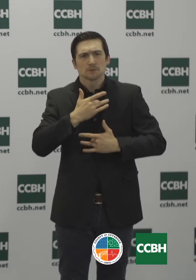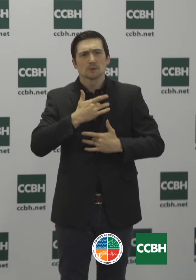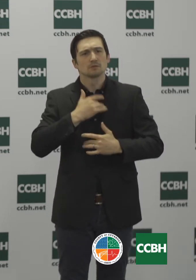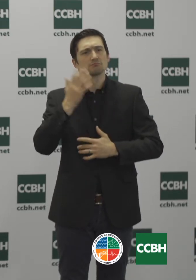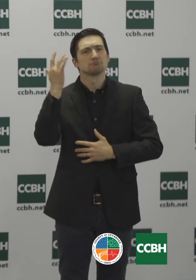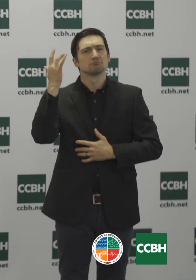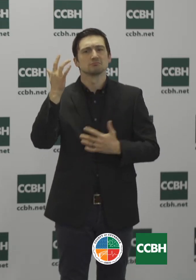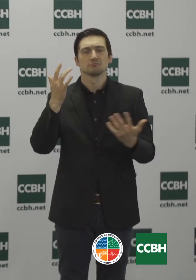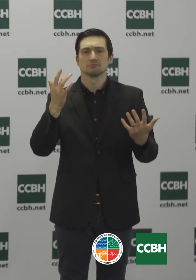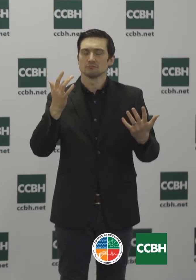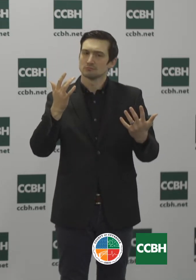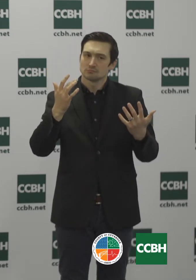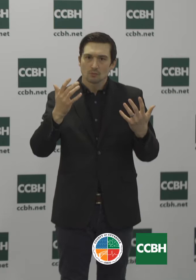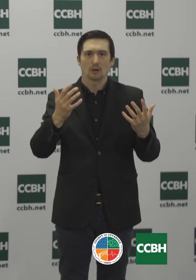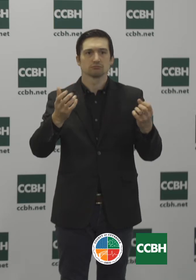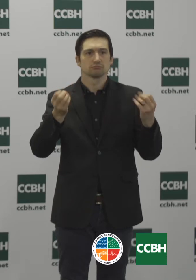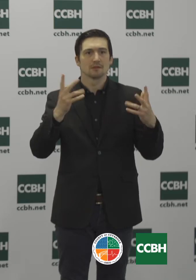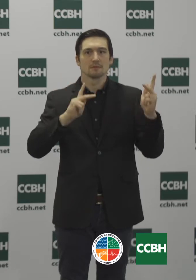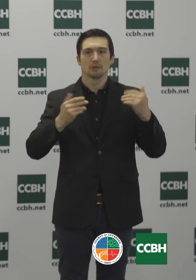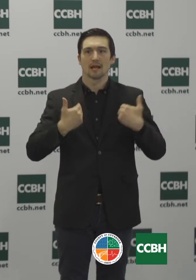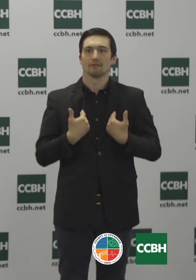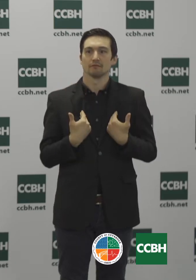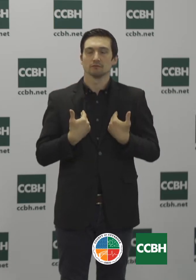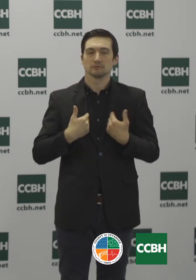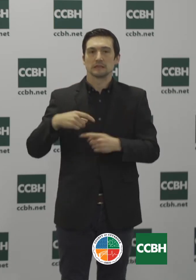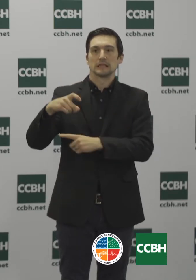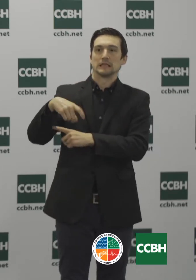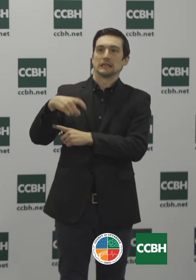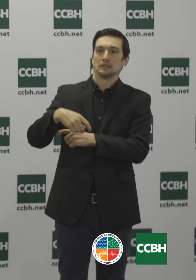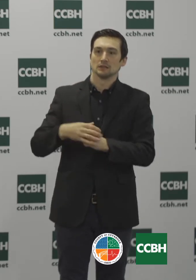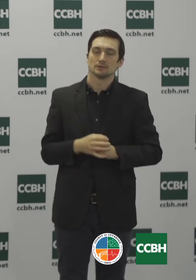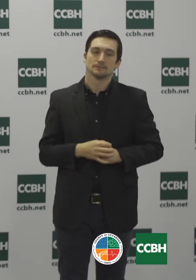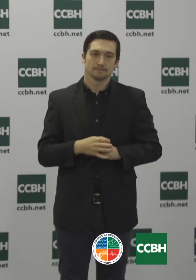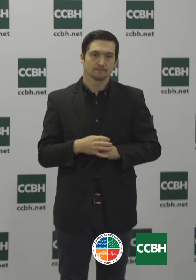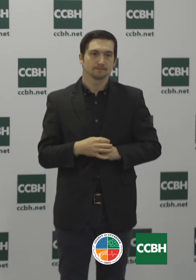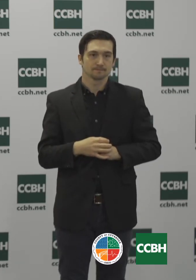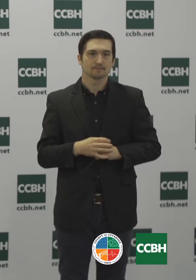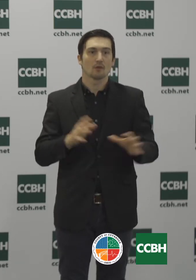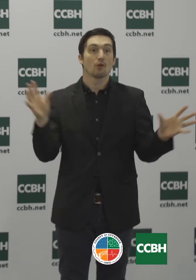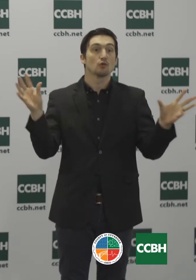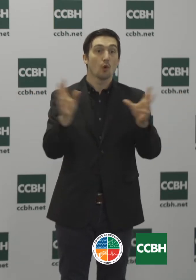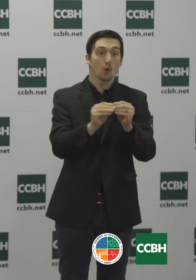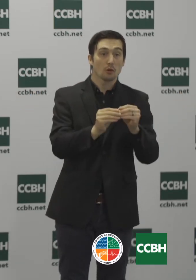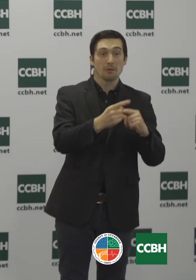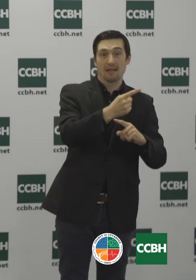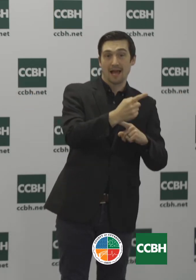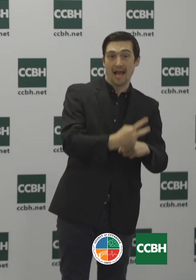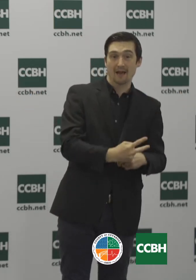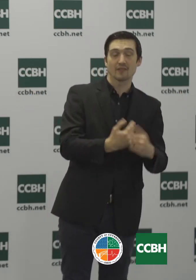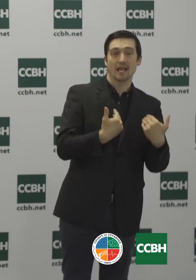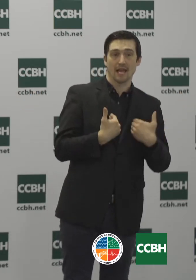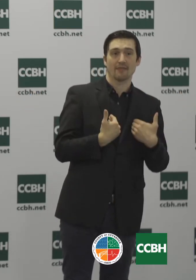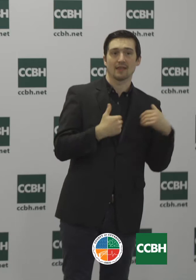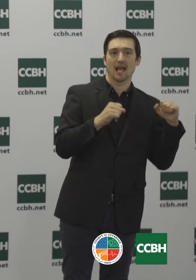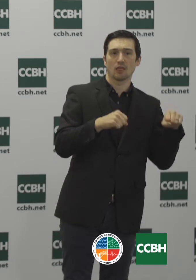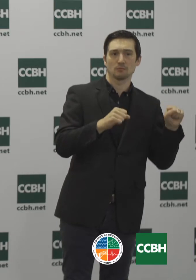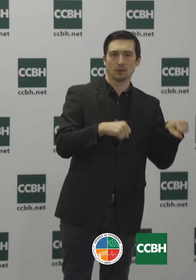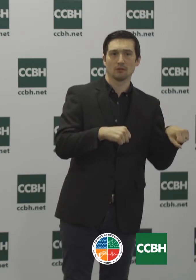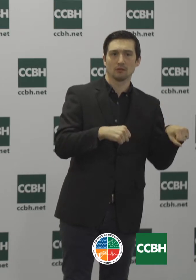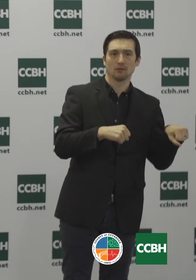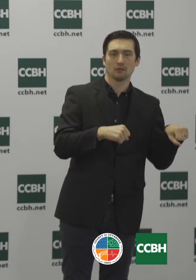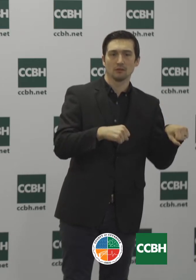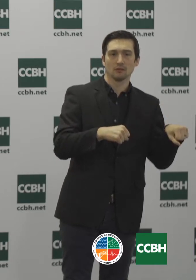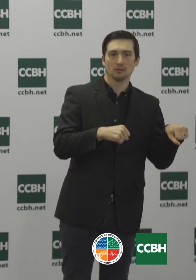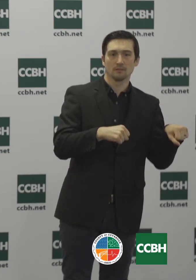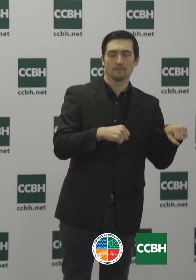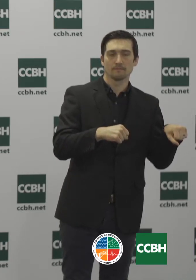showed that the need is out there. Of the total, about half met the eligibility requirements.